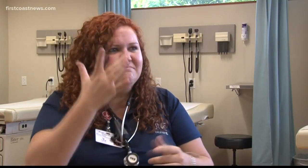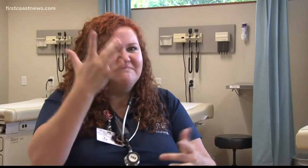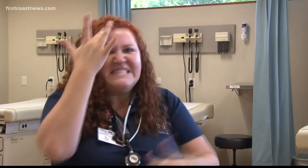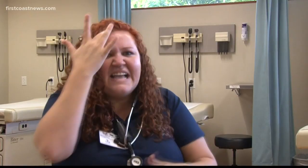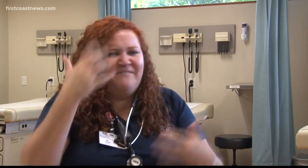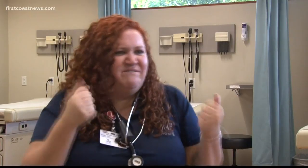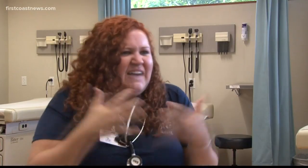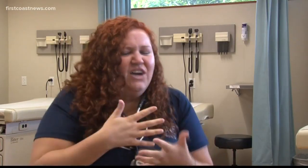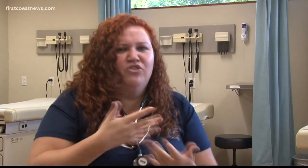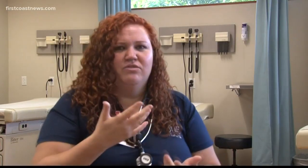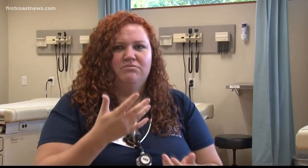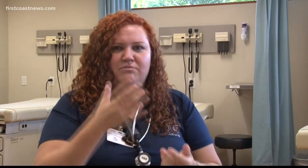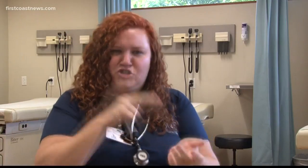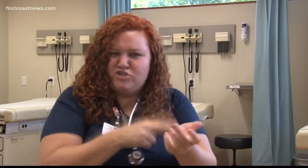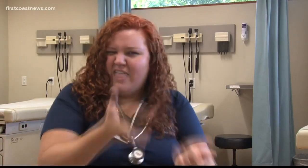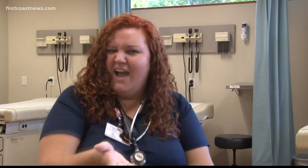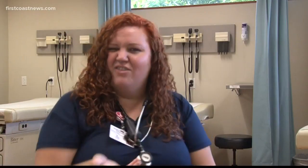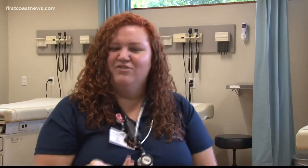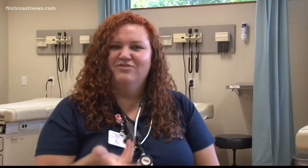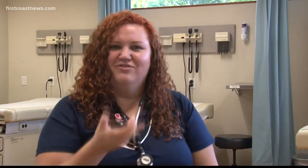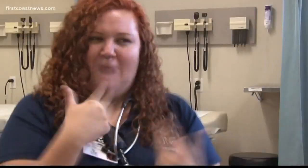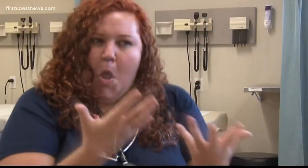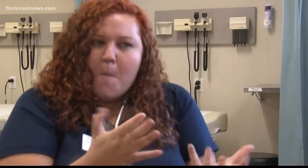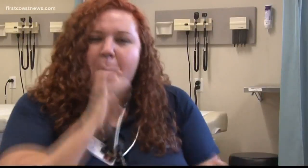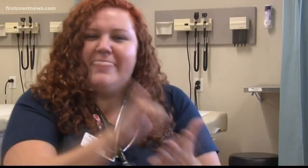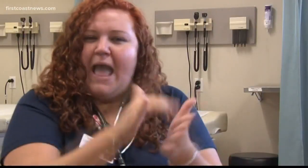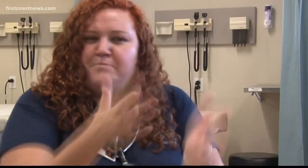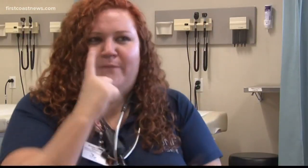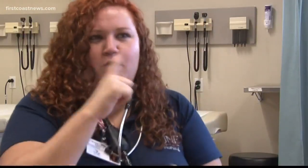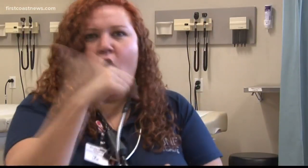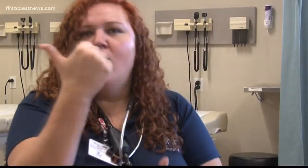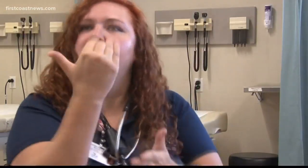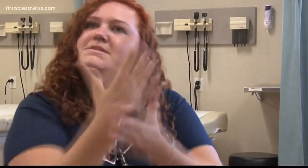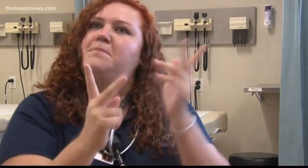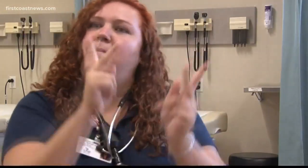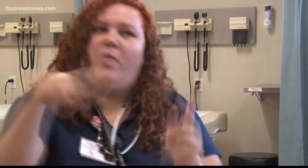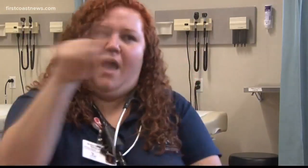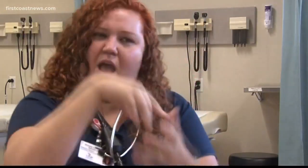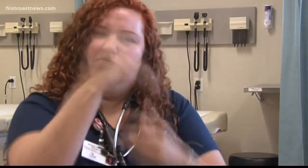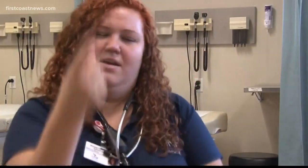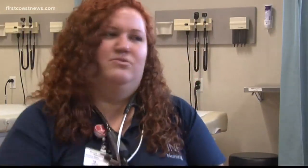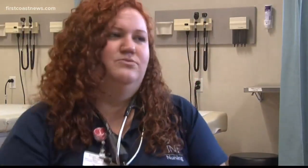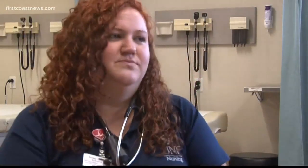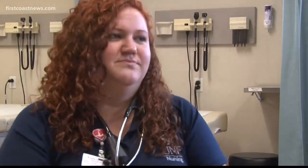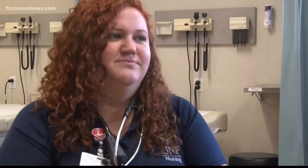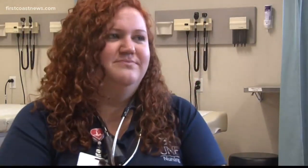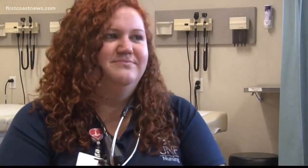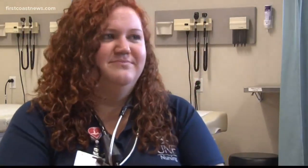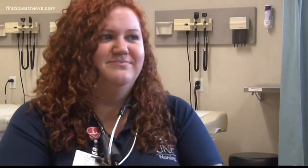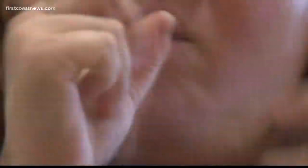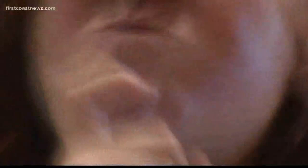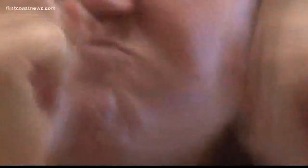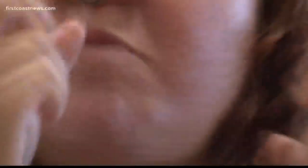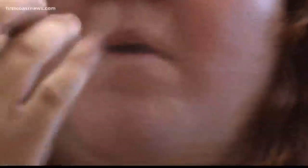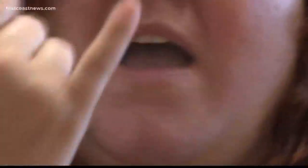their suffering, all of their sicknesses, their fears, and that made me realize I'd really like to be that person for some other people out there. Now,